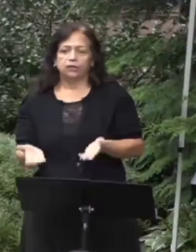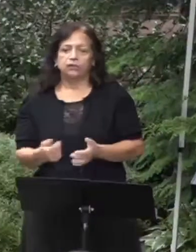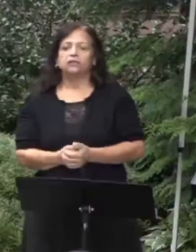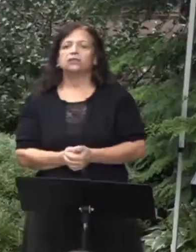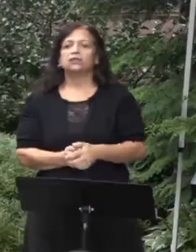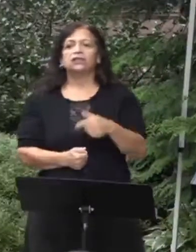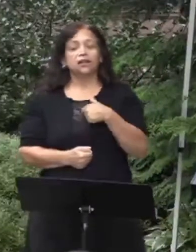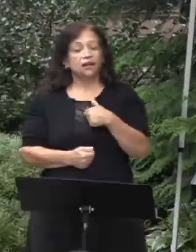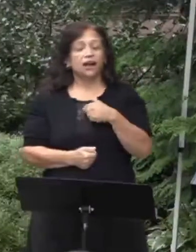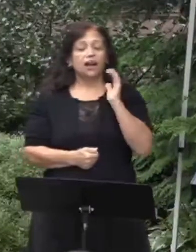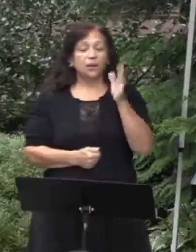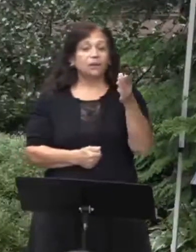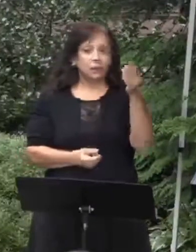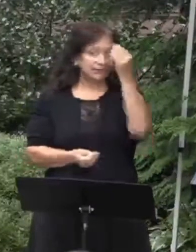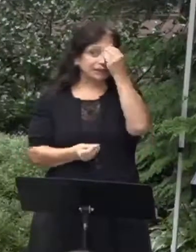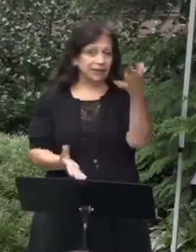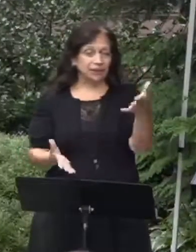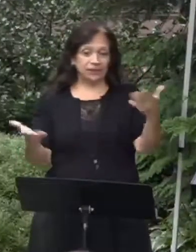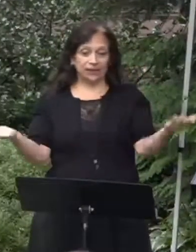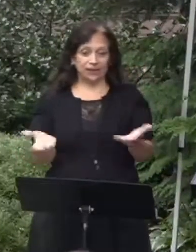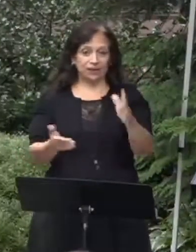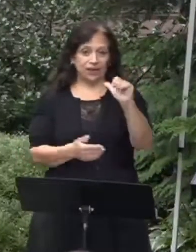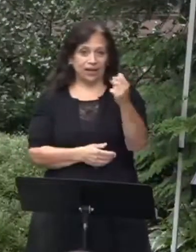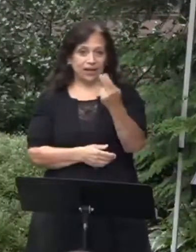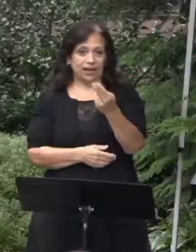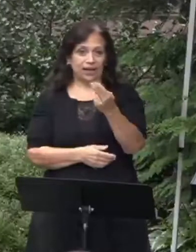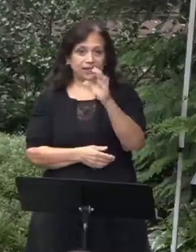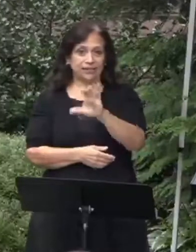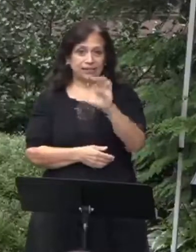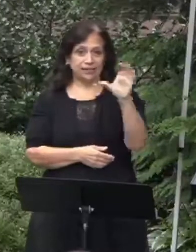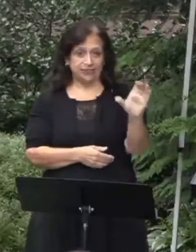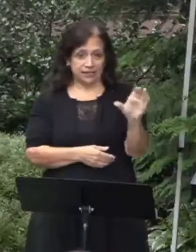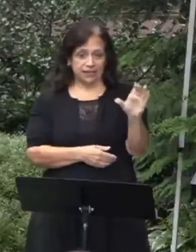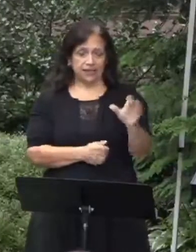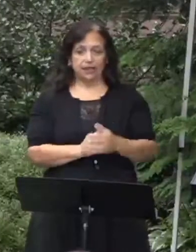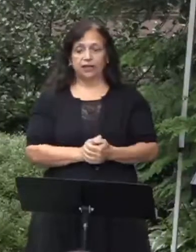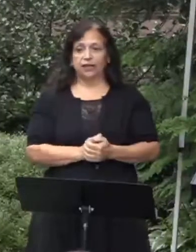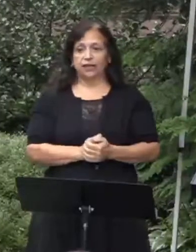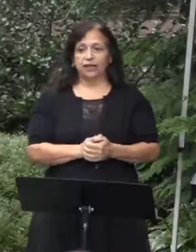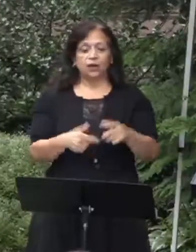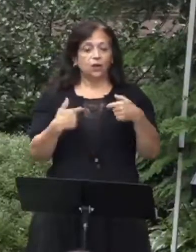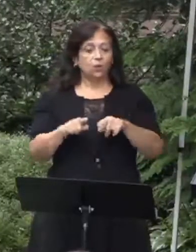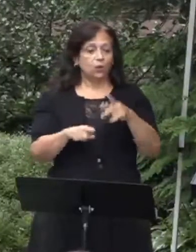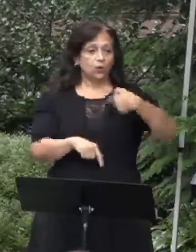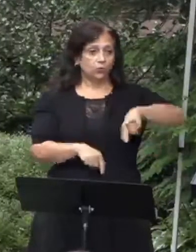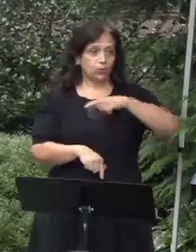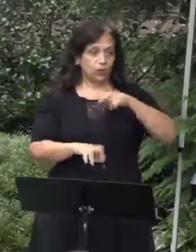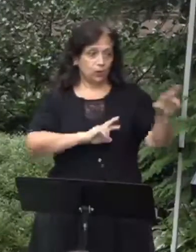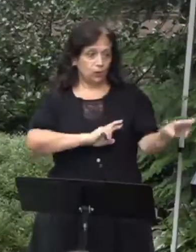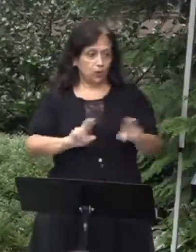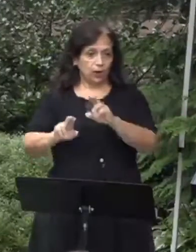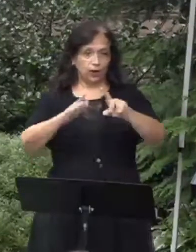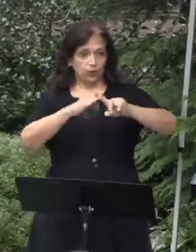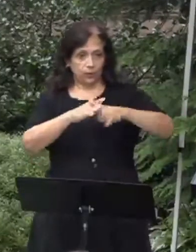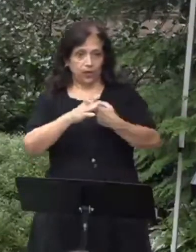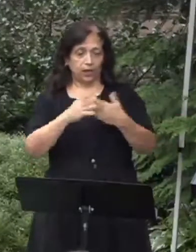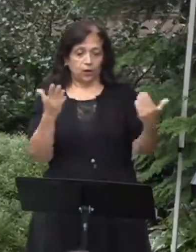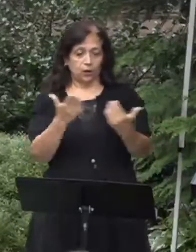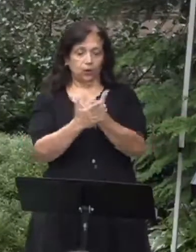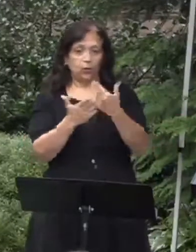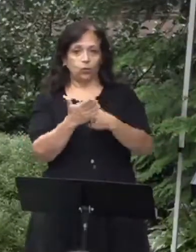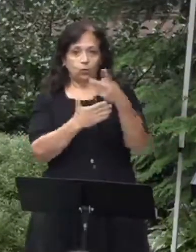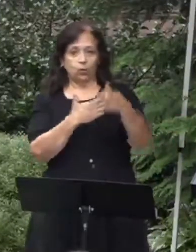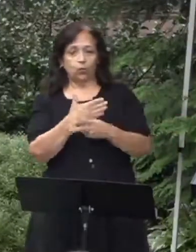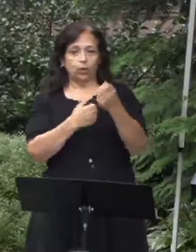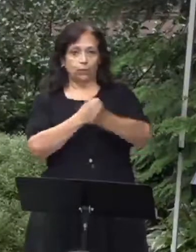will tell you, though, that here at Asylum Hill Congregational Church, as we are ready to start our new